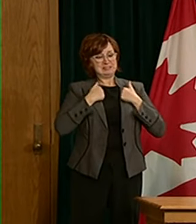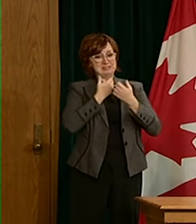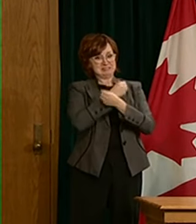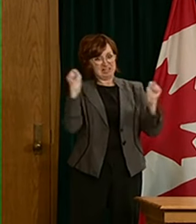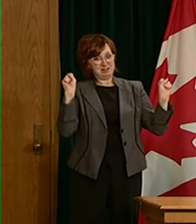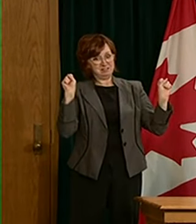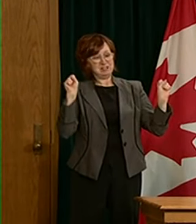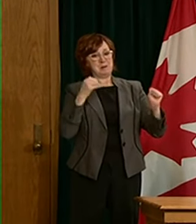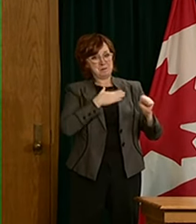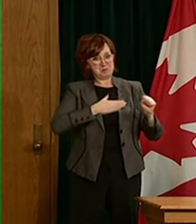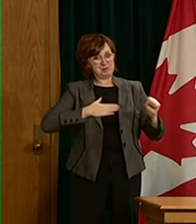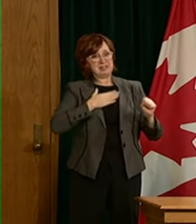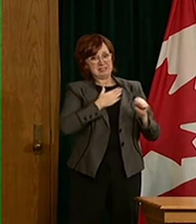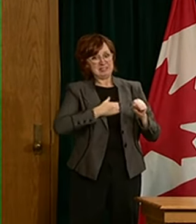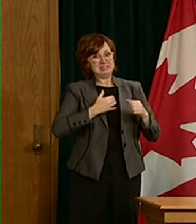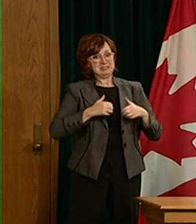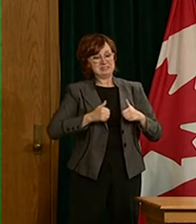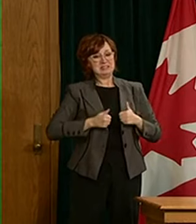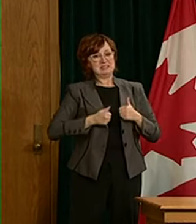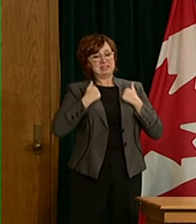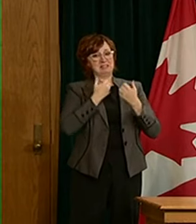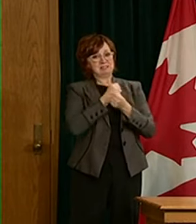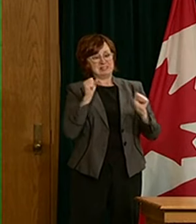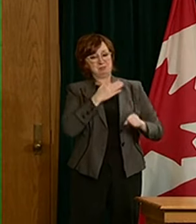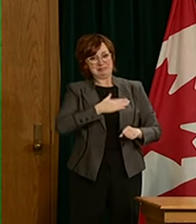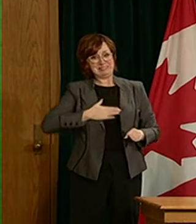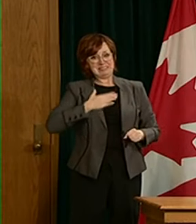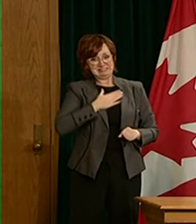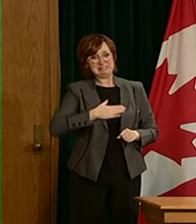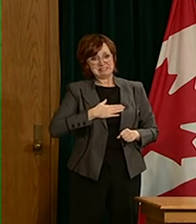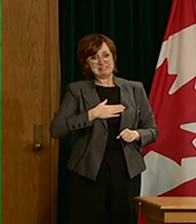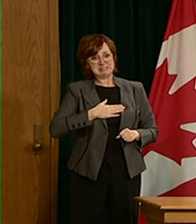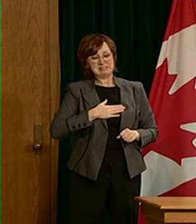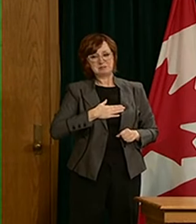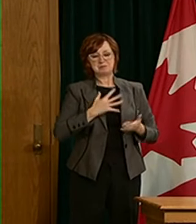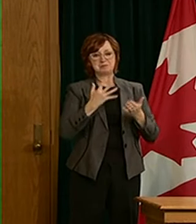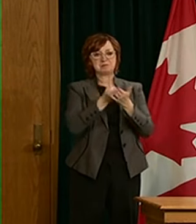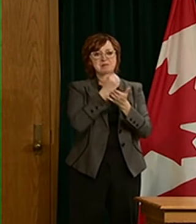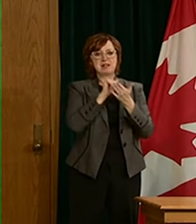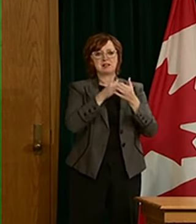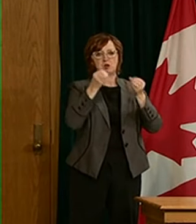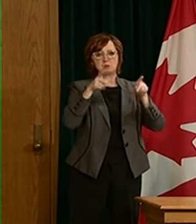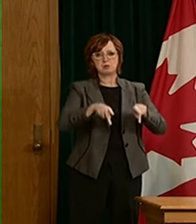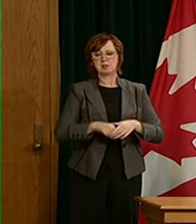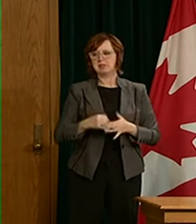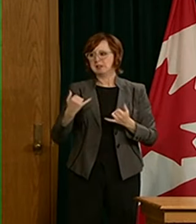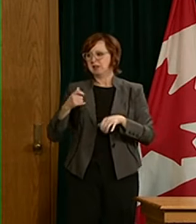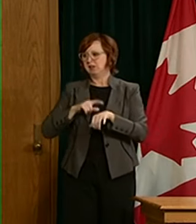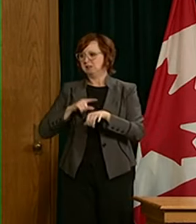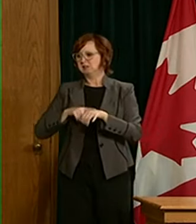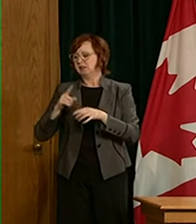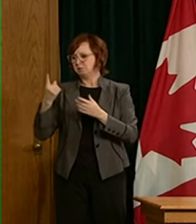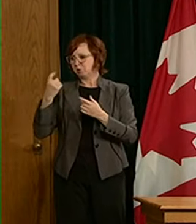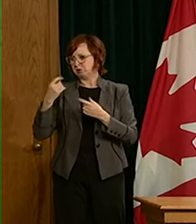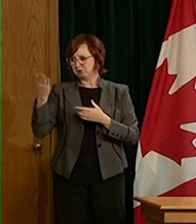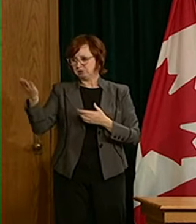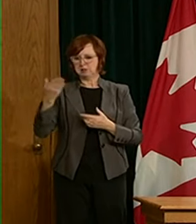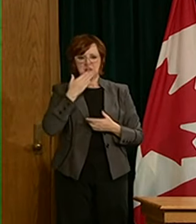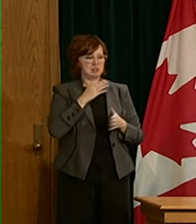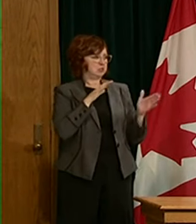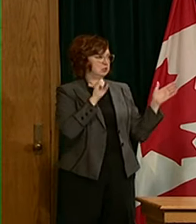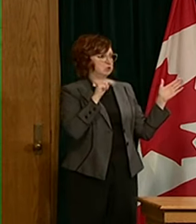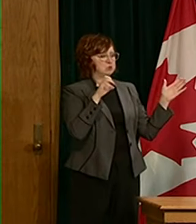Thank you, Susan. We're going to move to the question and answer portion of the day. We are aware that there are a number of people on the